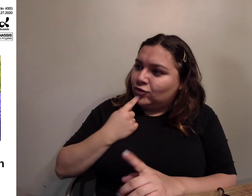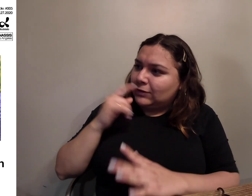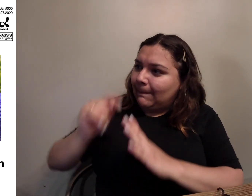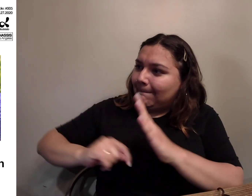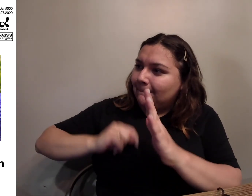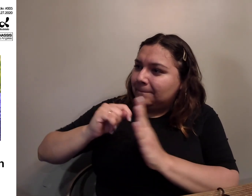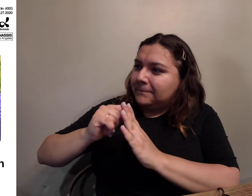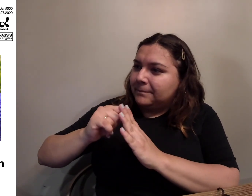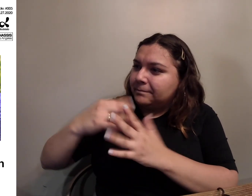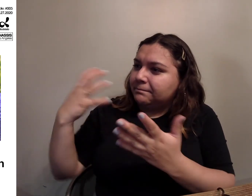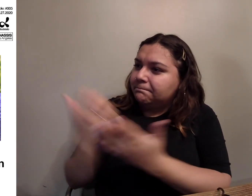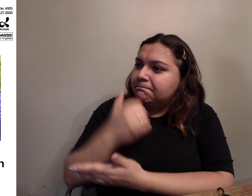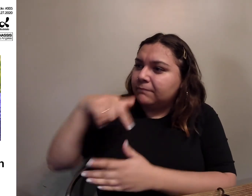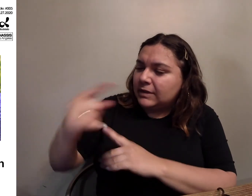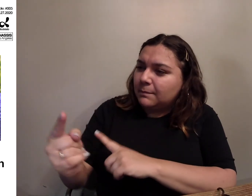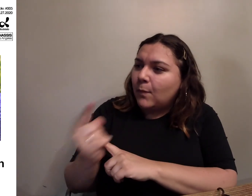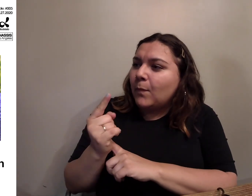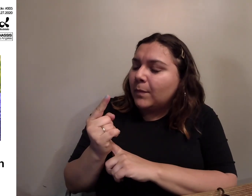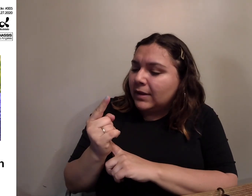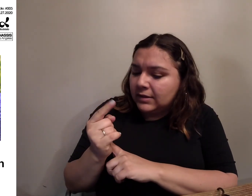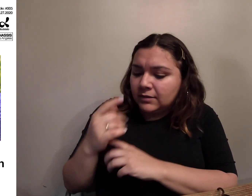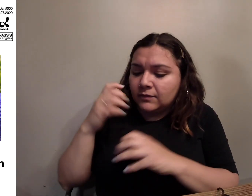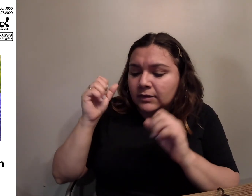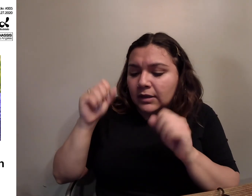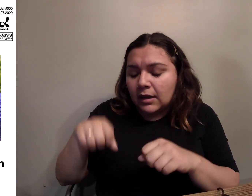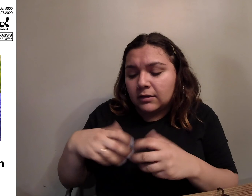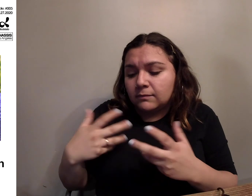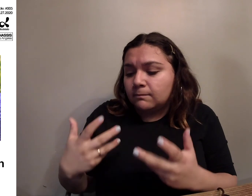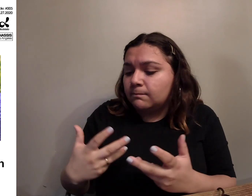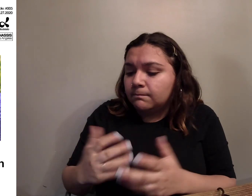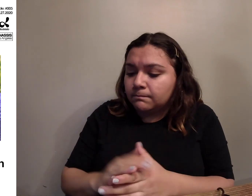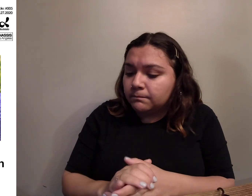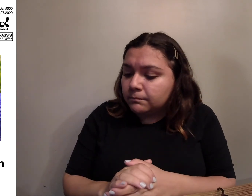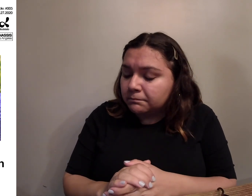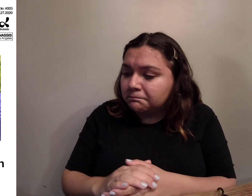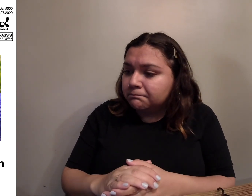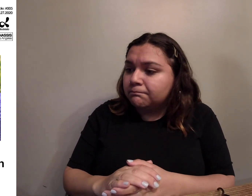use this moment graciously to reset and reboot